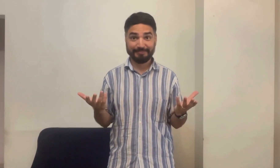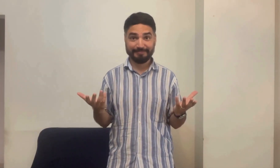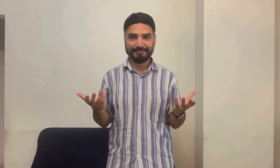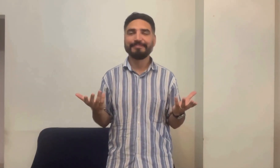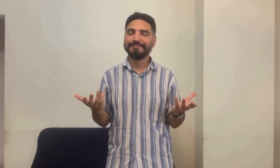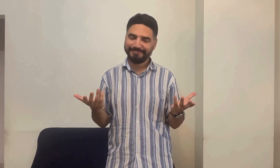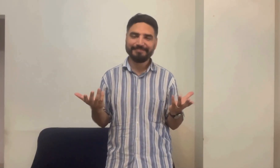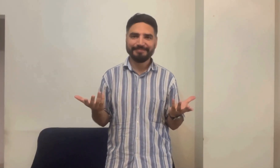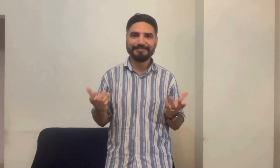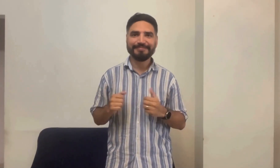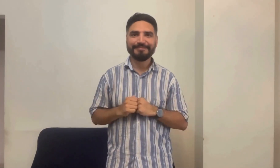Great.